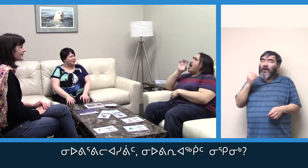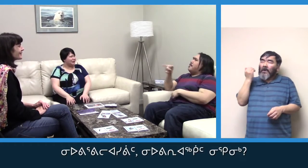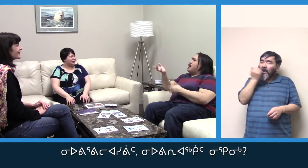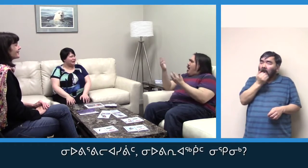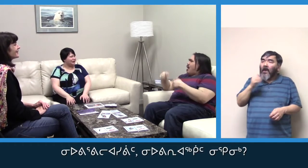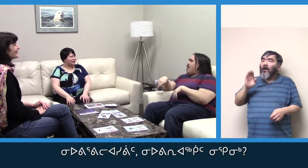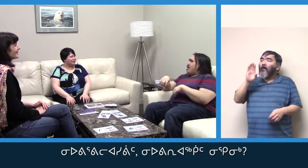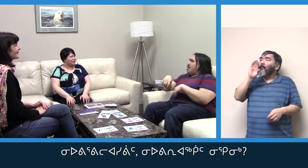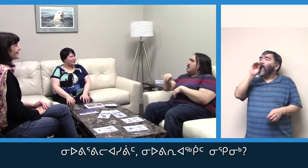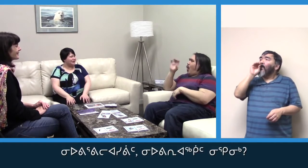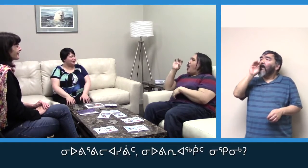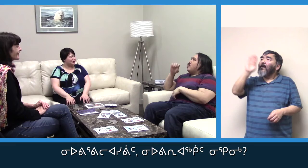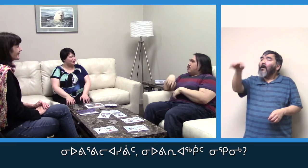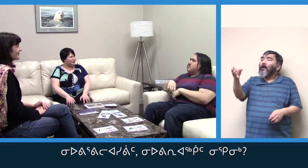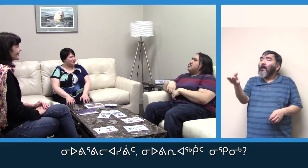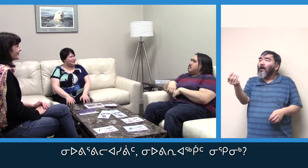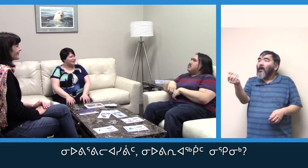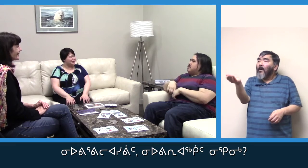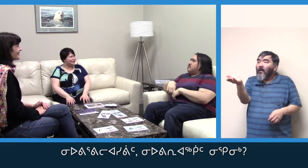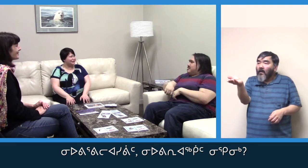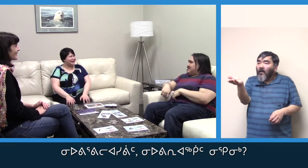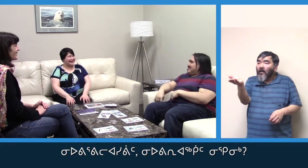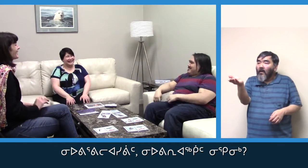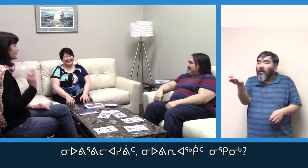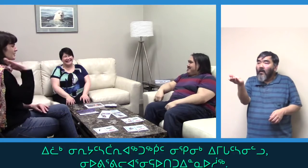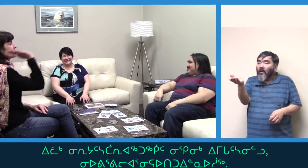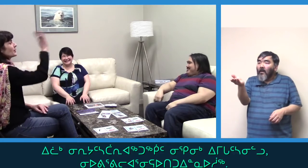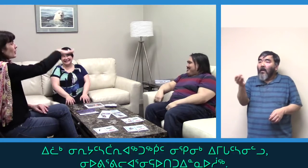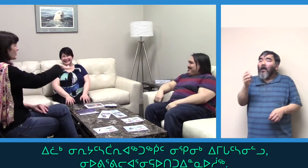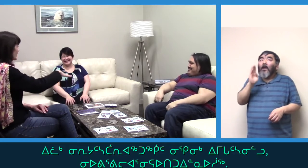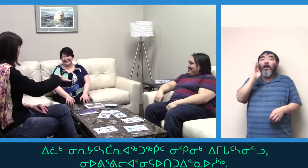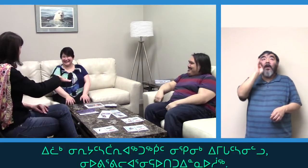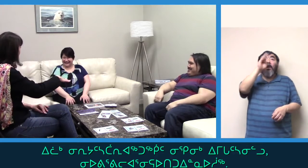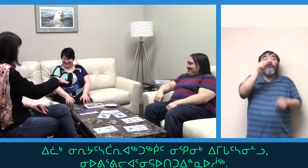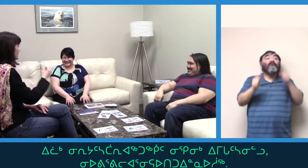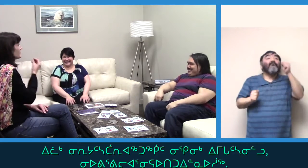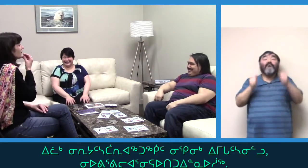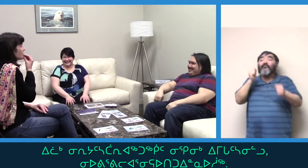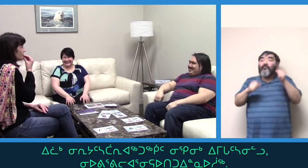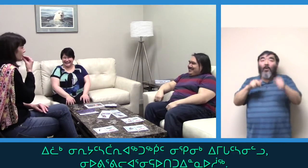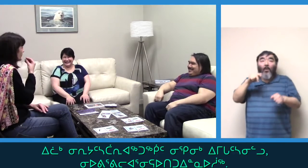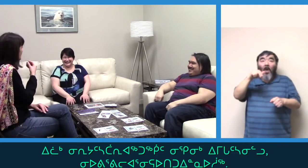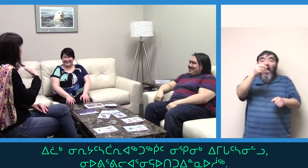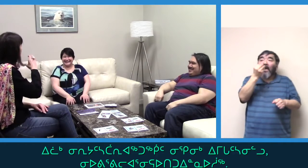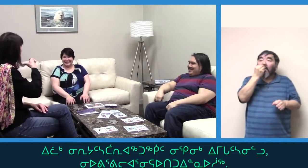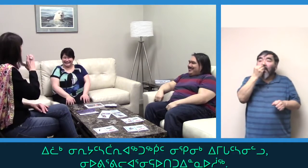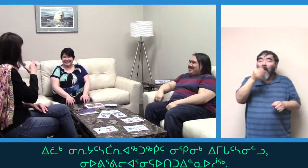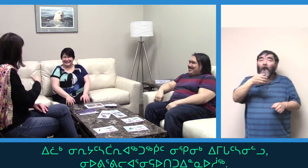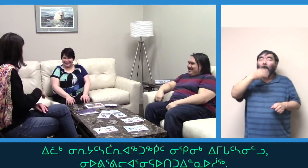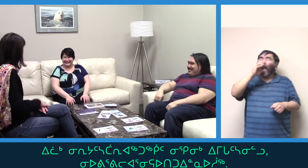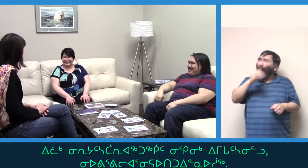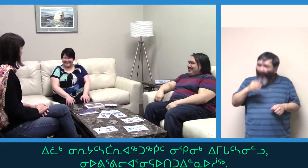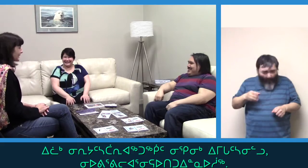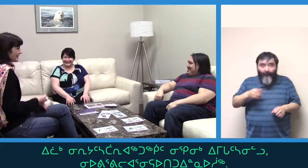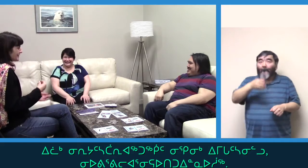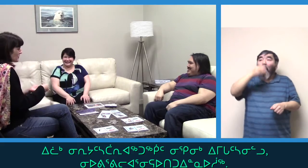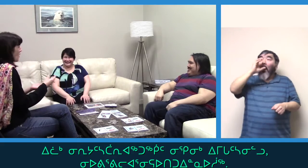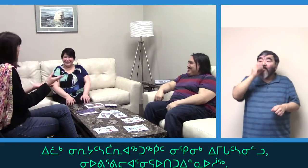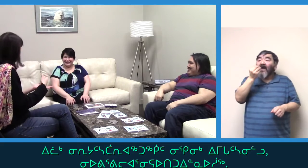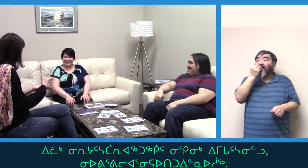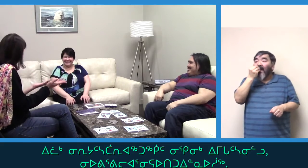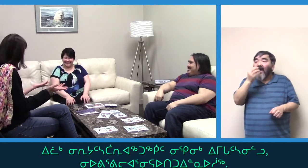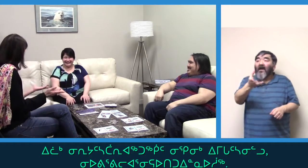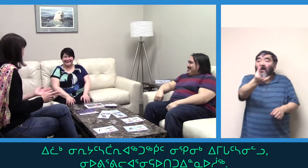going shopping? Are you gonna go buy some groceries? Okay, so you're going Yeah. to get food or drinks, Yeah. basically